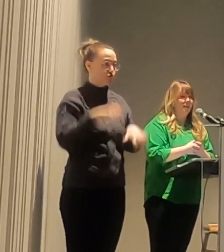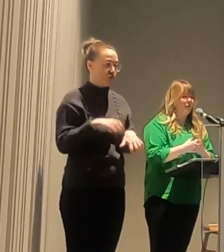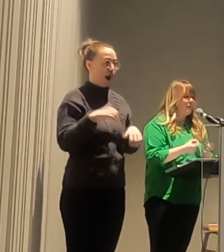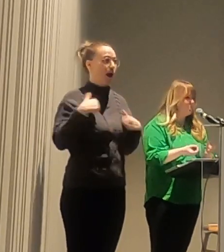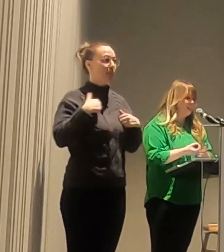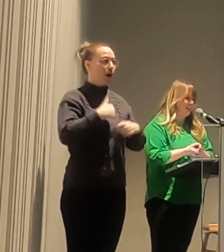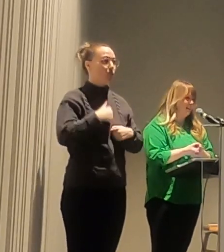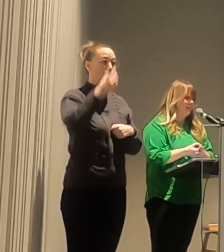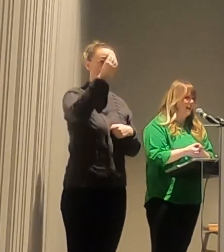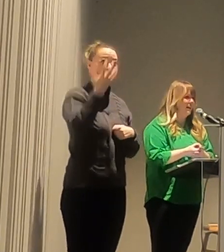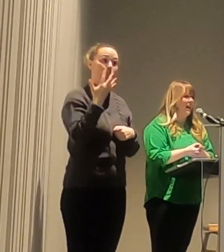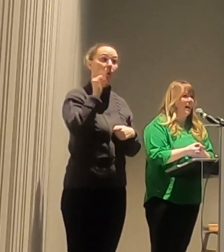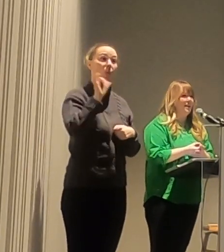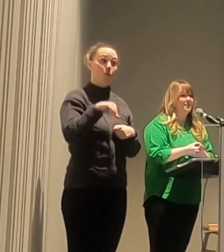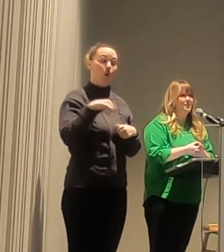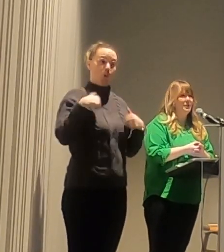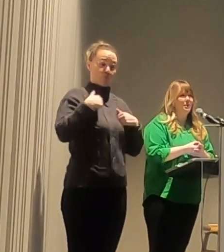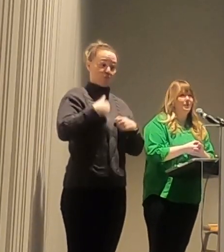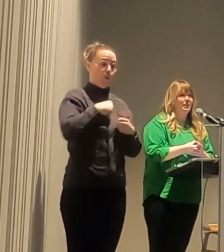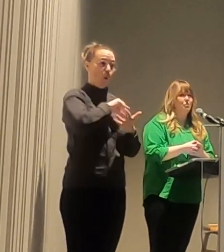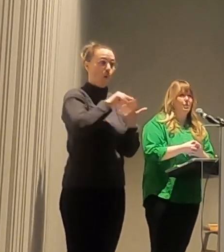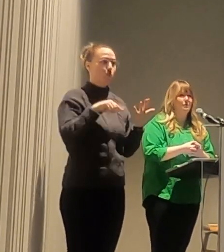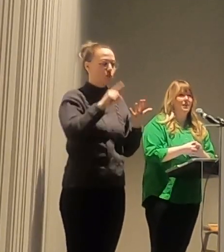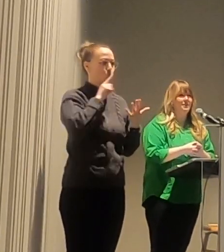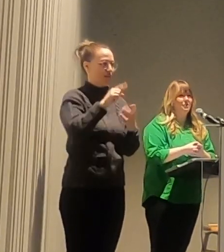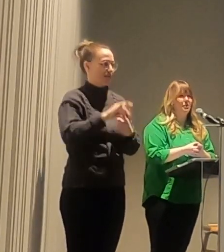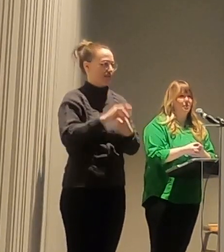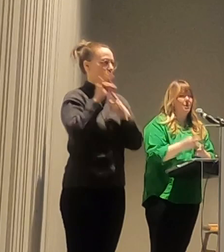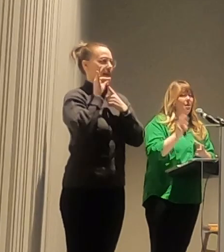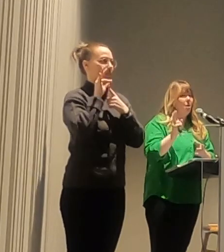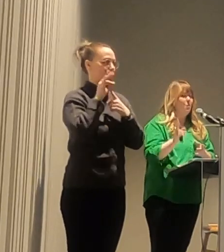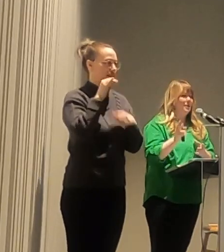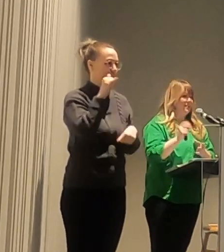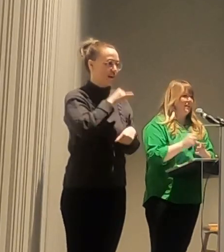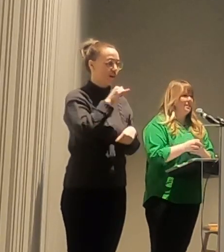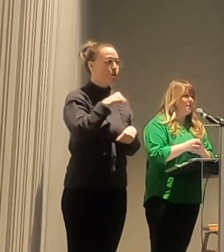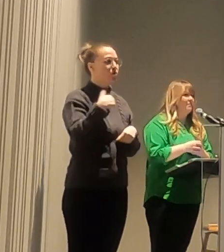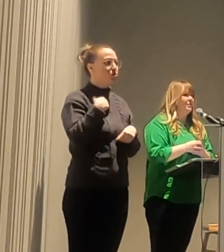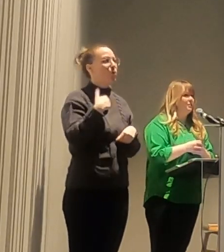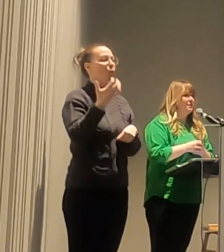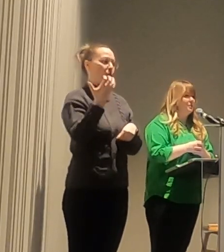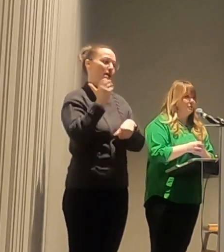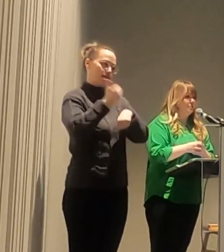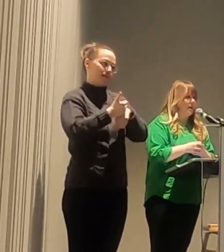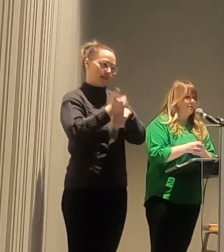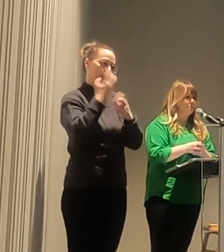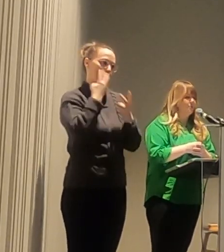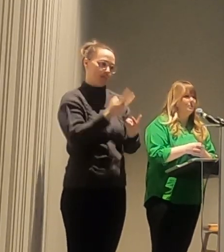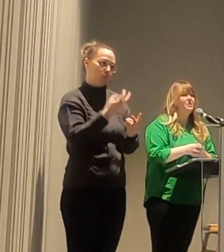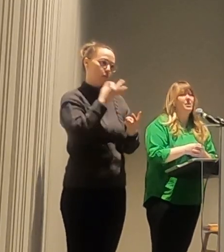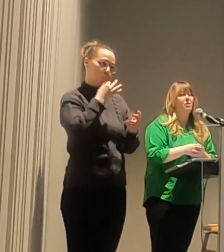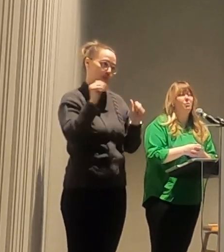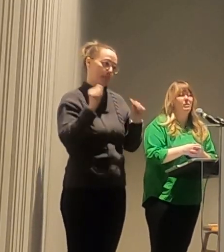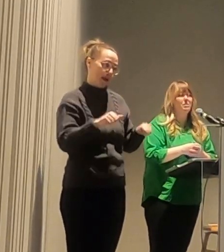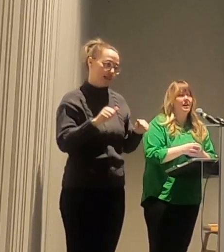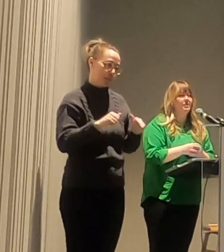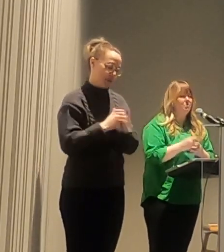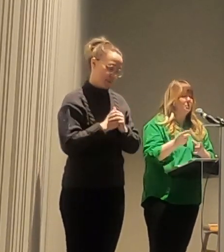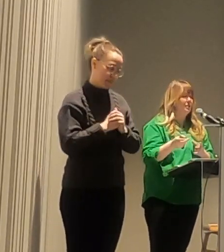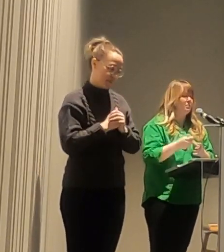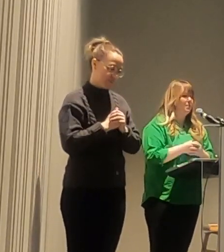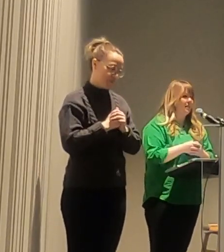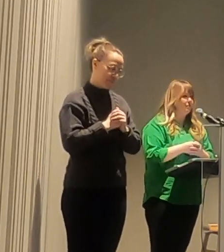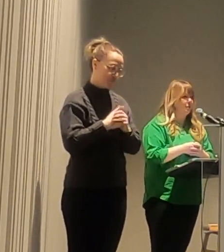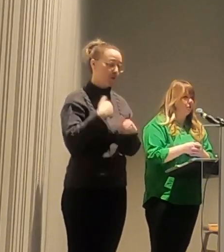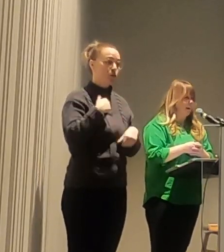know that they are incredibly significant, and so that really drove us to want to get them on view as soon as possible. So